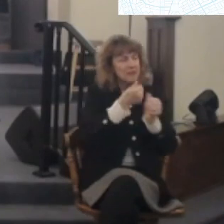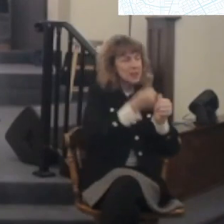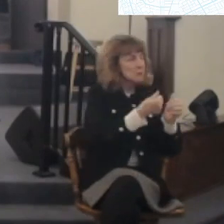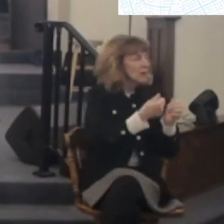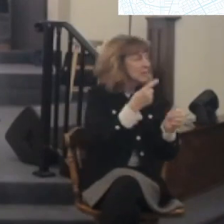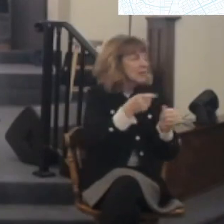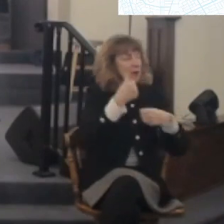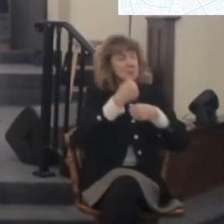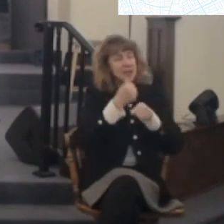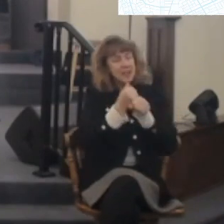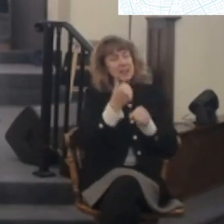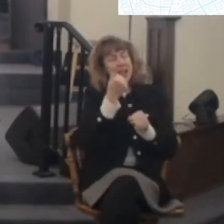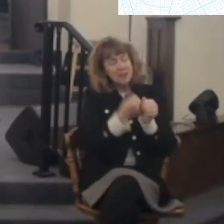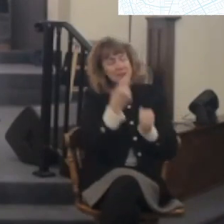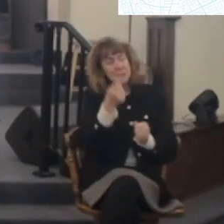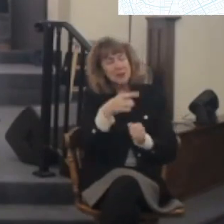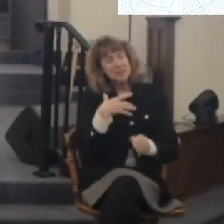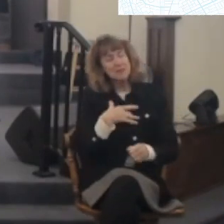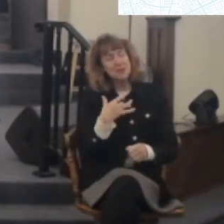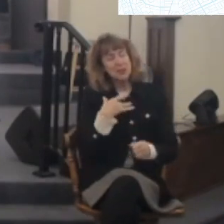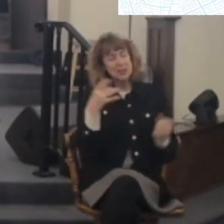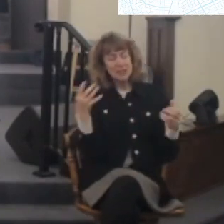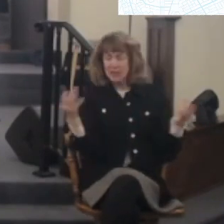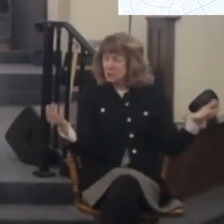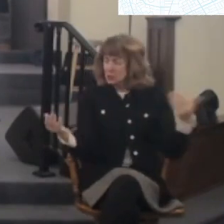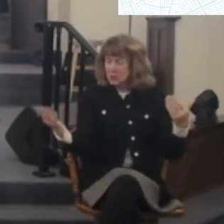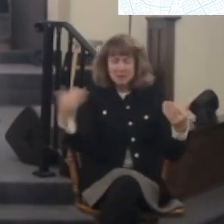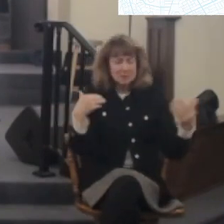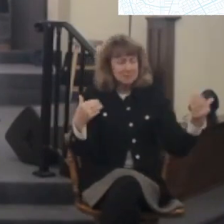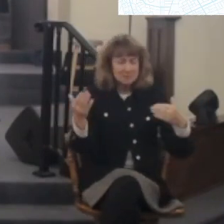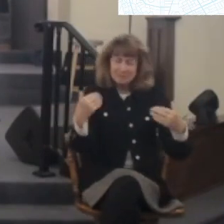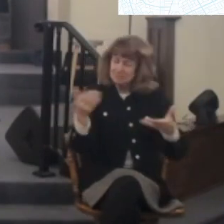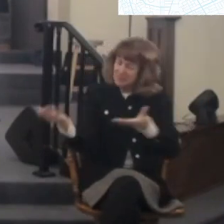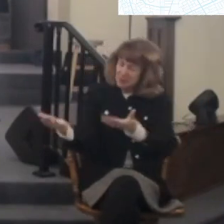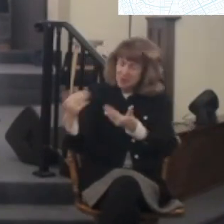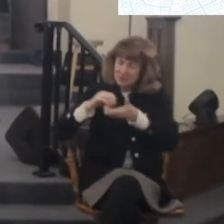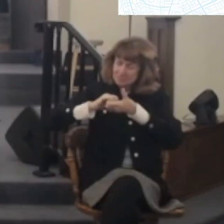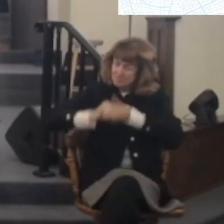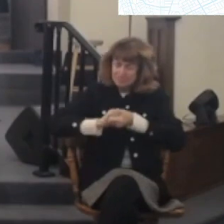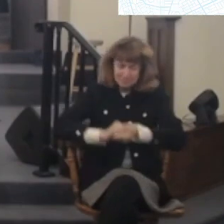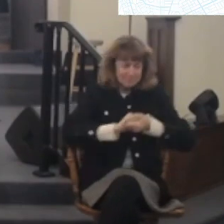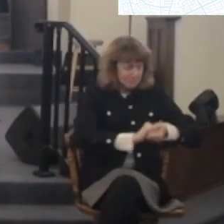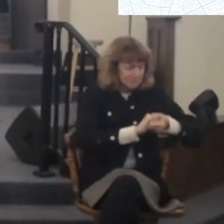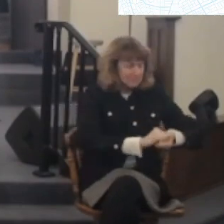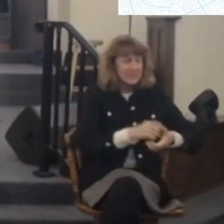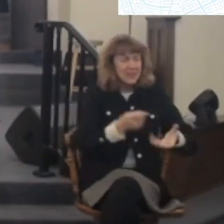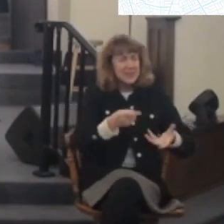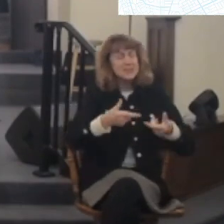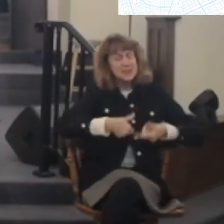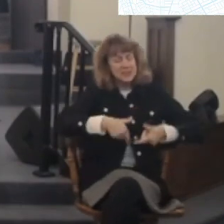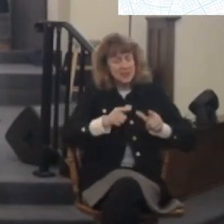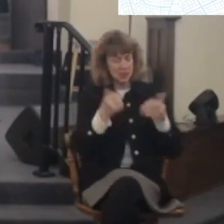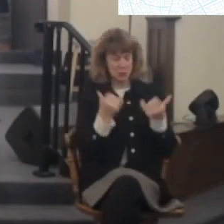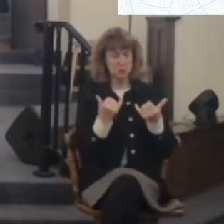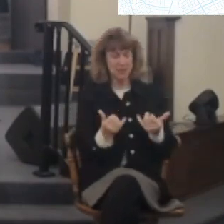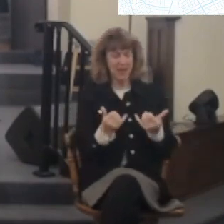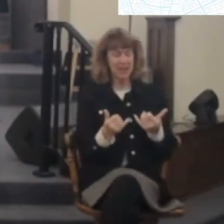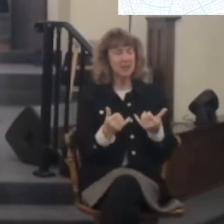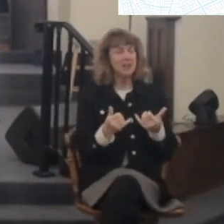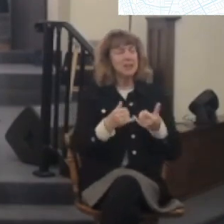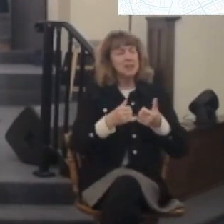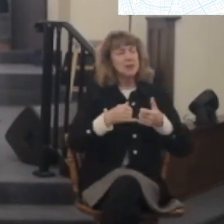making everyone feel included. So let's live faithfully amidst today's world, abiding